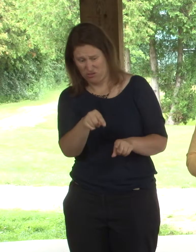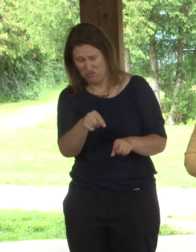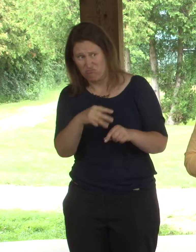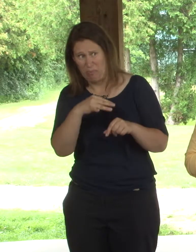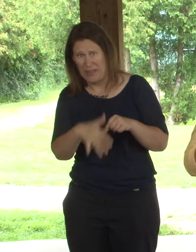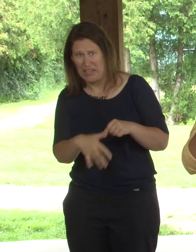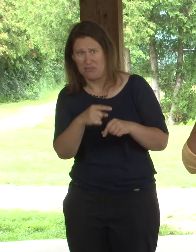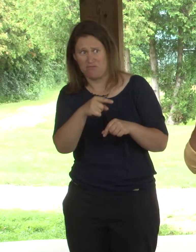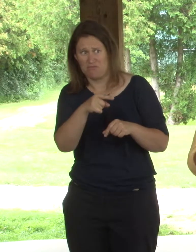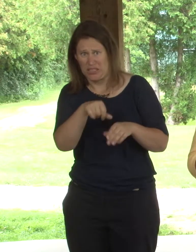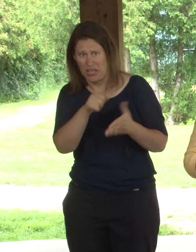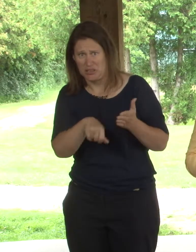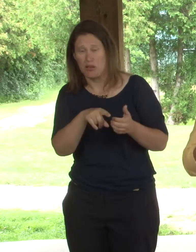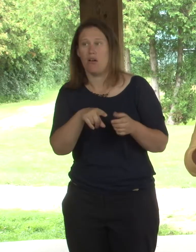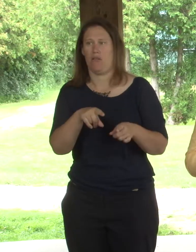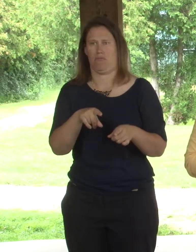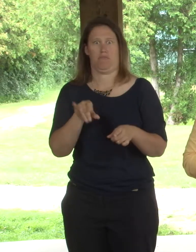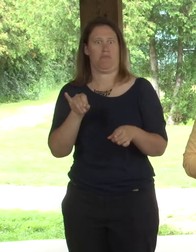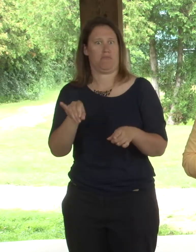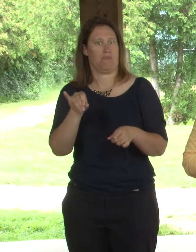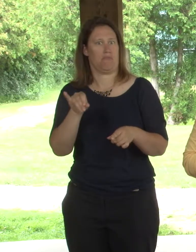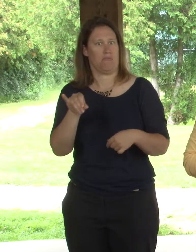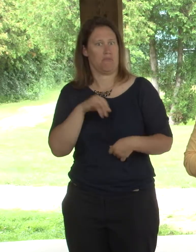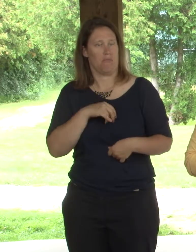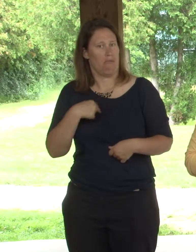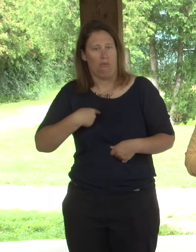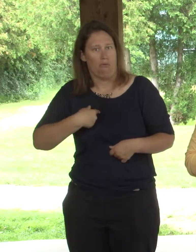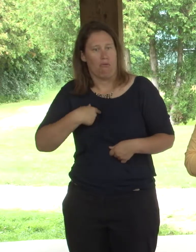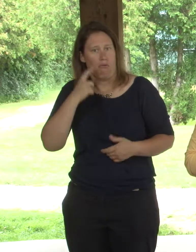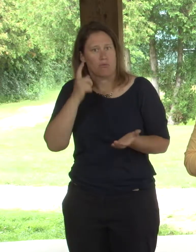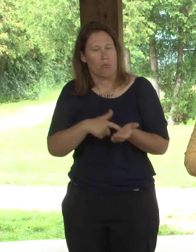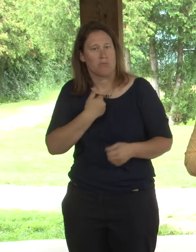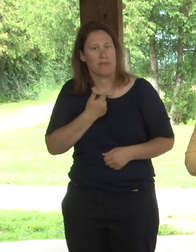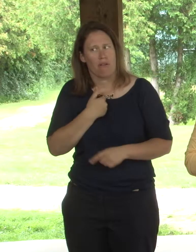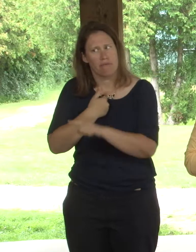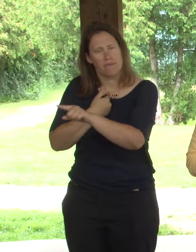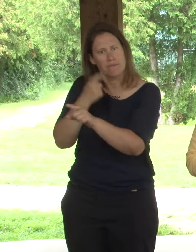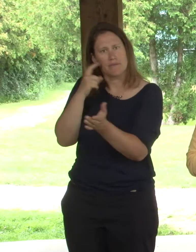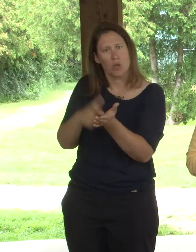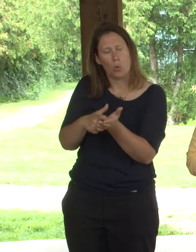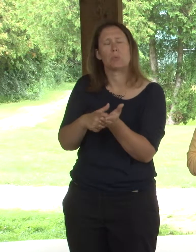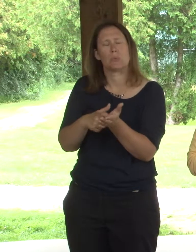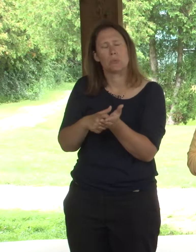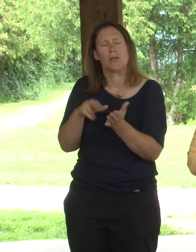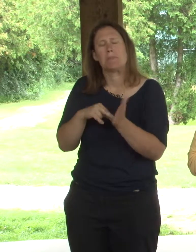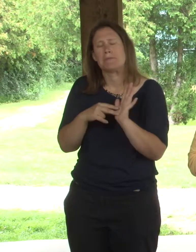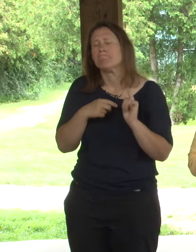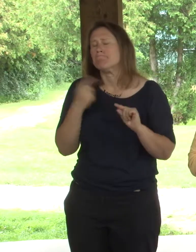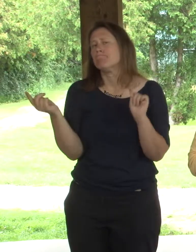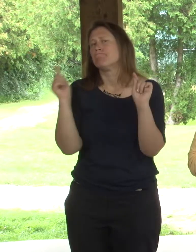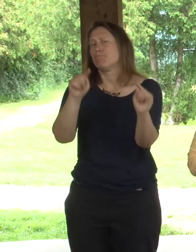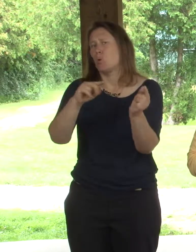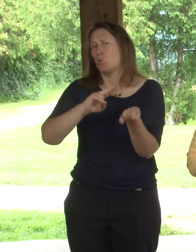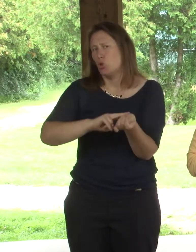that becomes another sign for us to go out and make sure that we are speaking and having that conversation with our